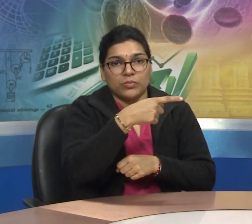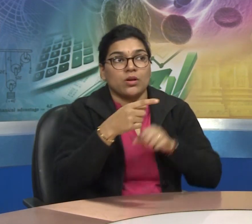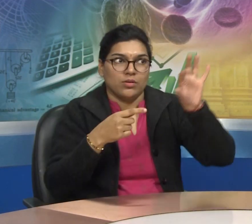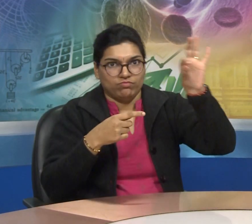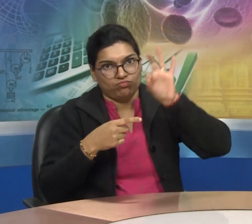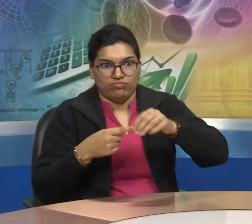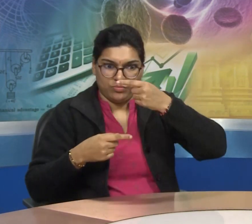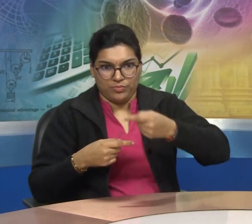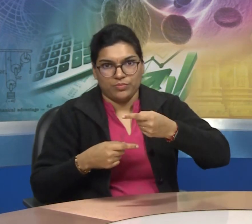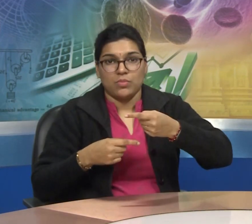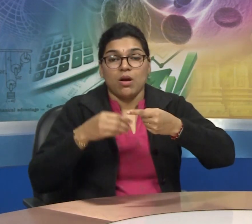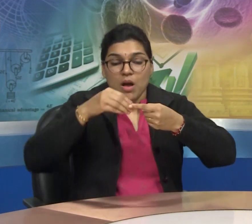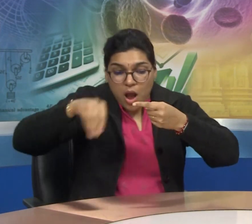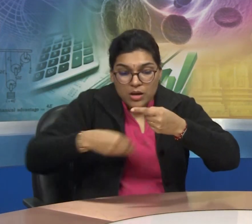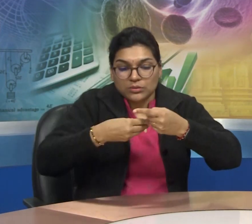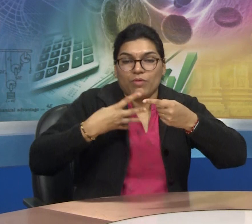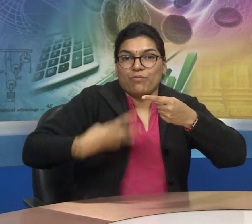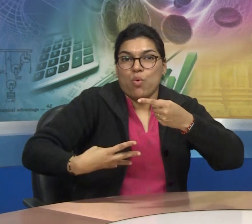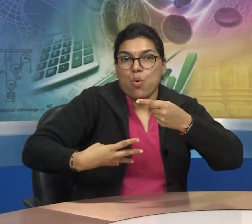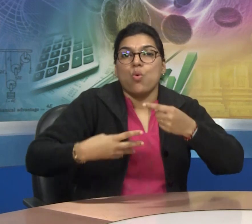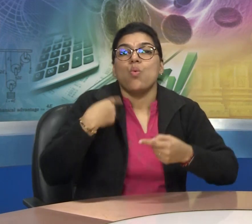enunciated by Ranganathan himself.